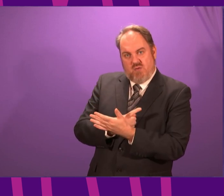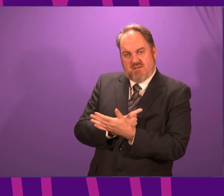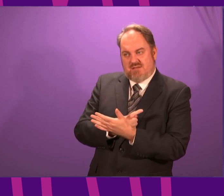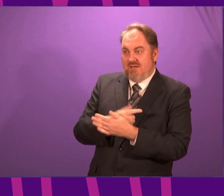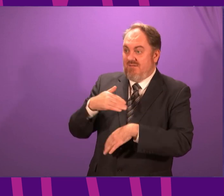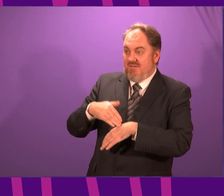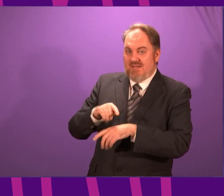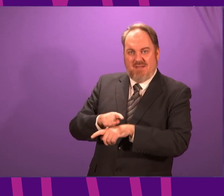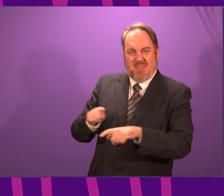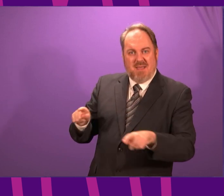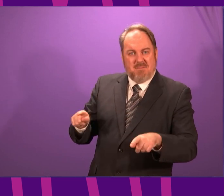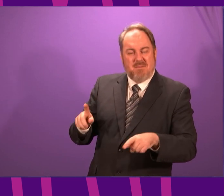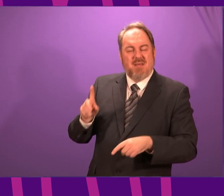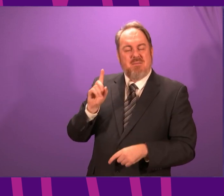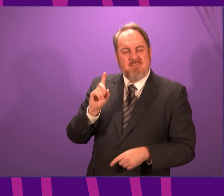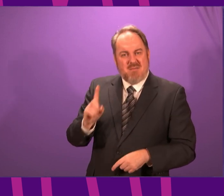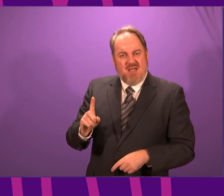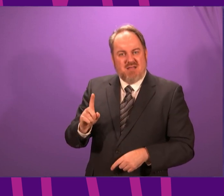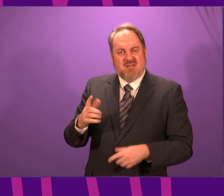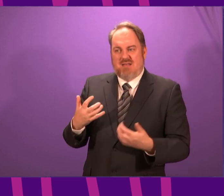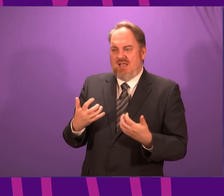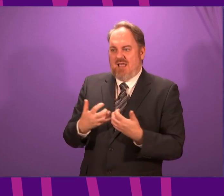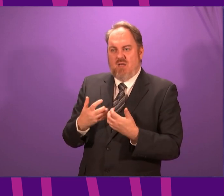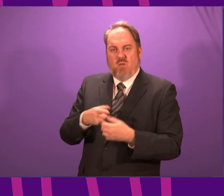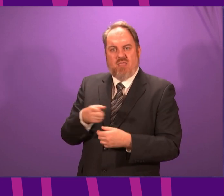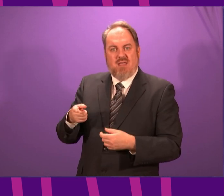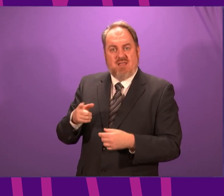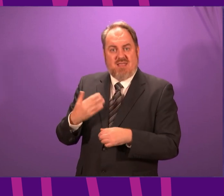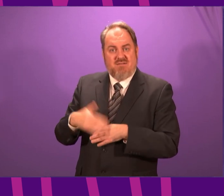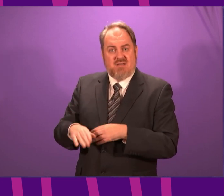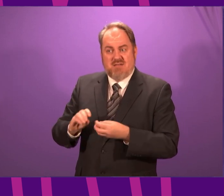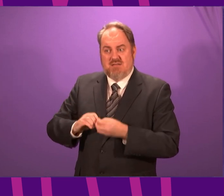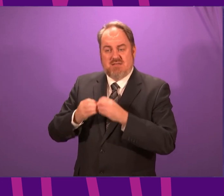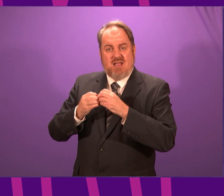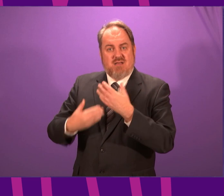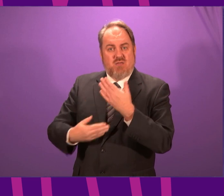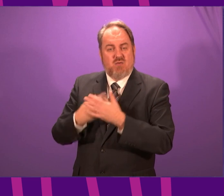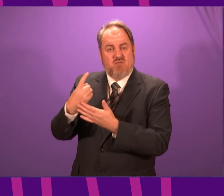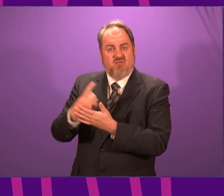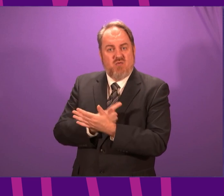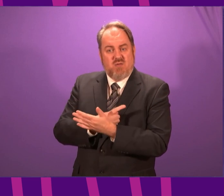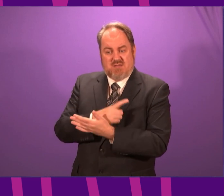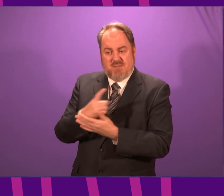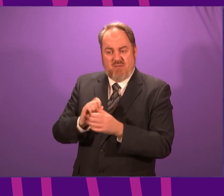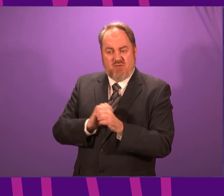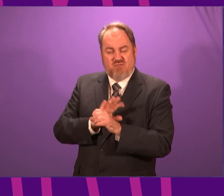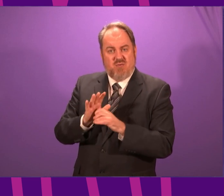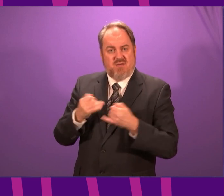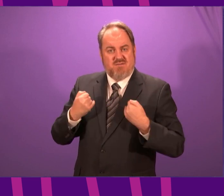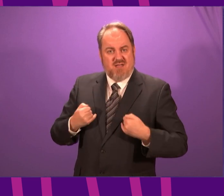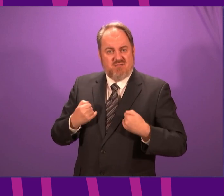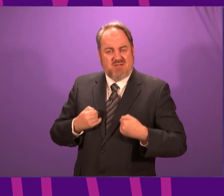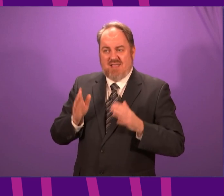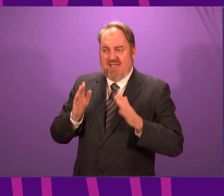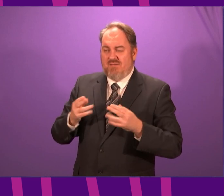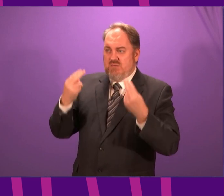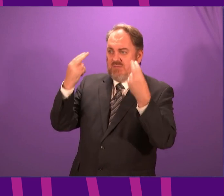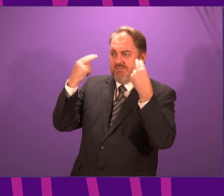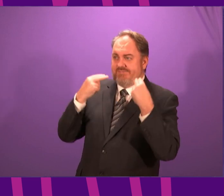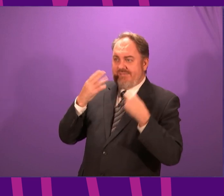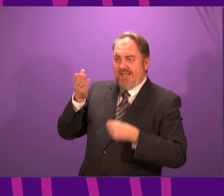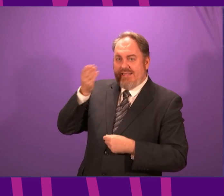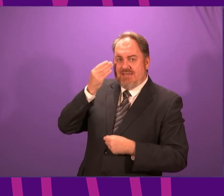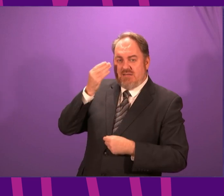no part to play in the process of drawing them up. They need to be on the inside, helping mould a framework of regulation